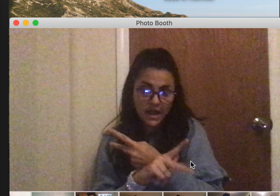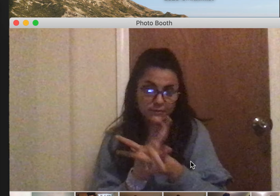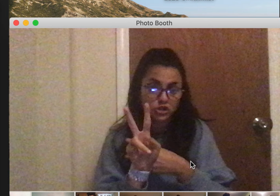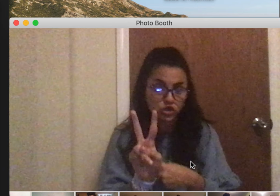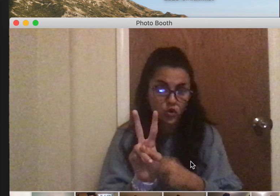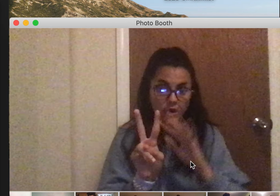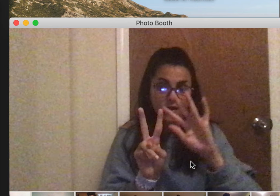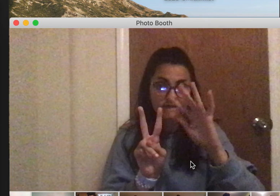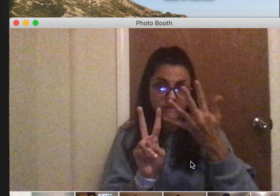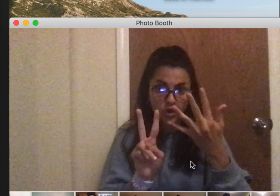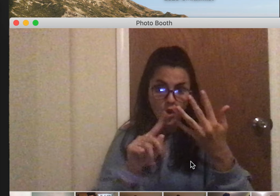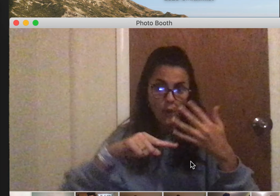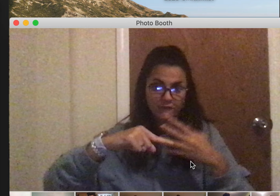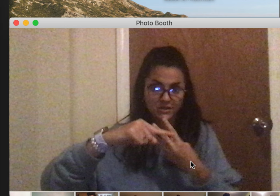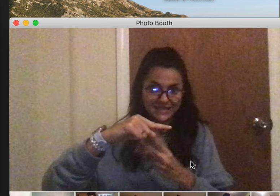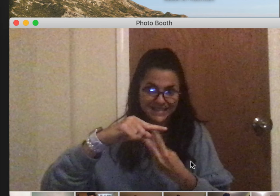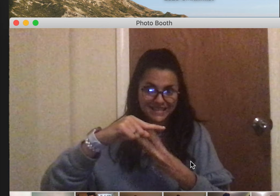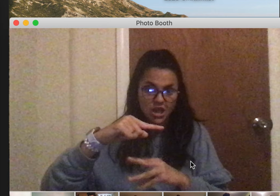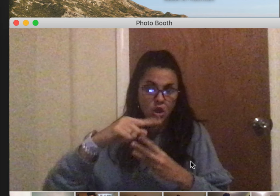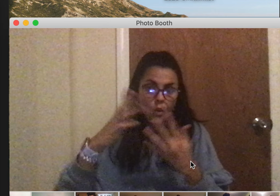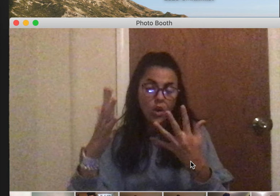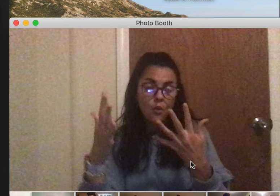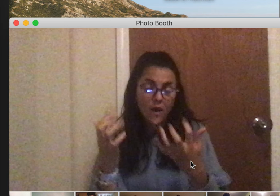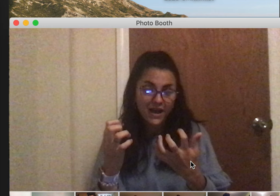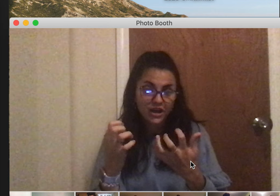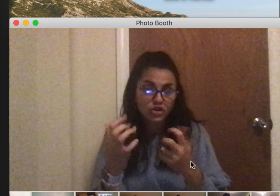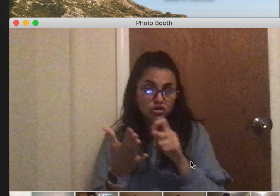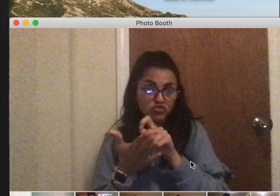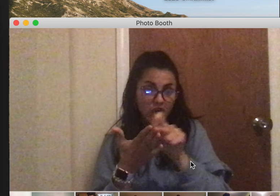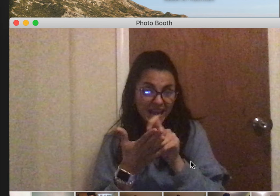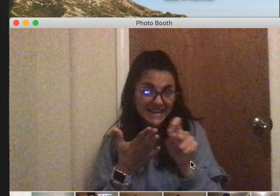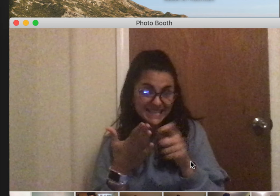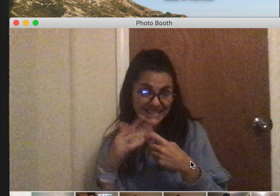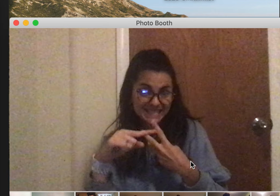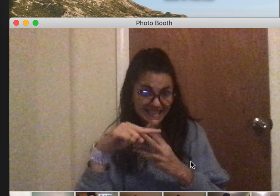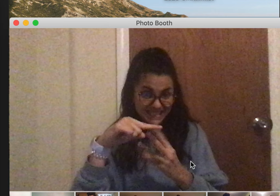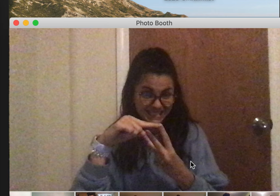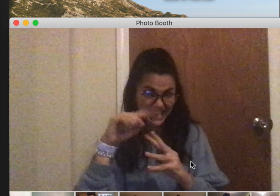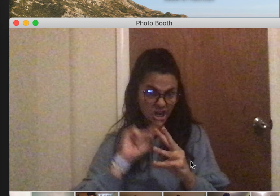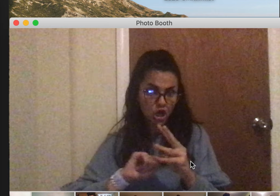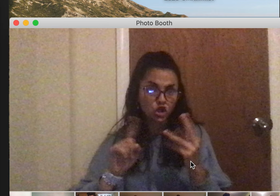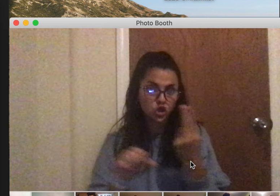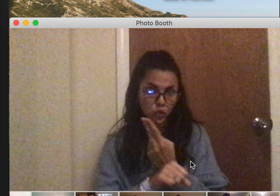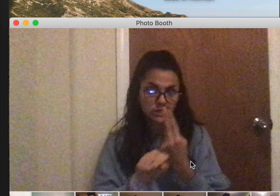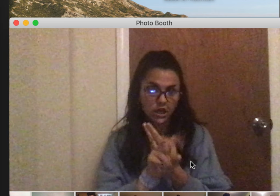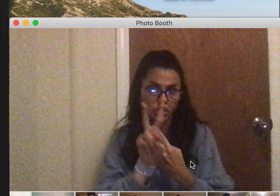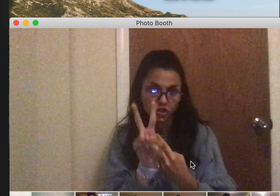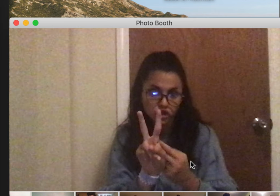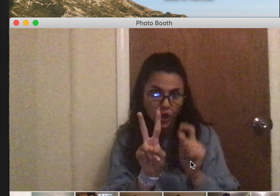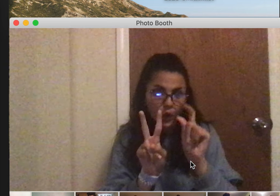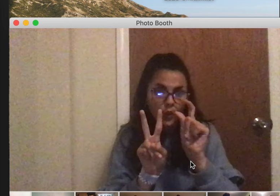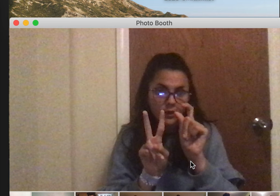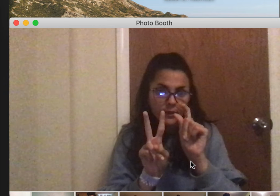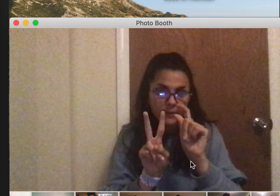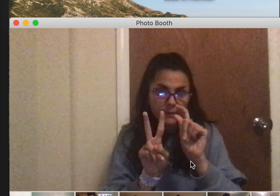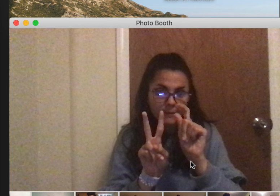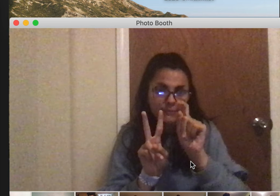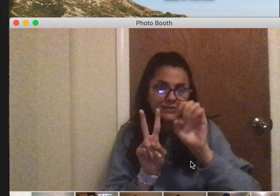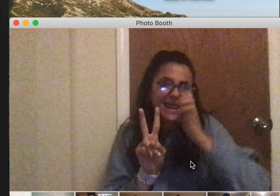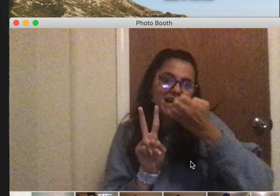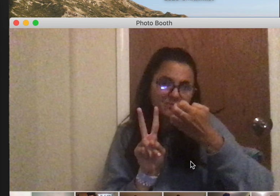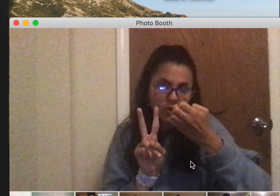as a power of 2. So remember yesterday we had said 2 squared is equal to 4. 2 to the third equals